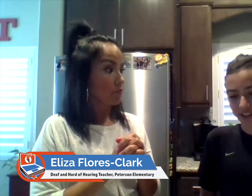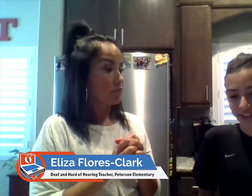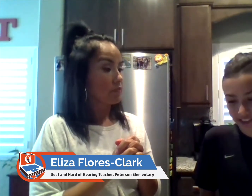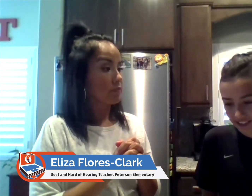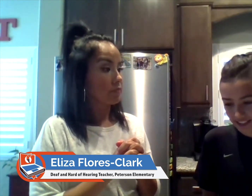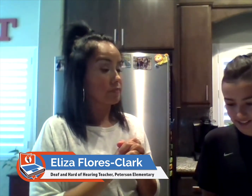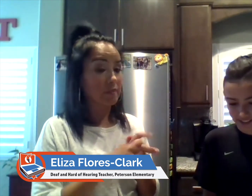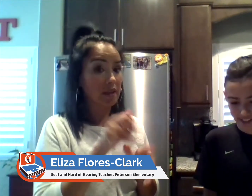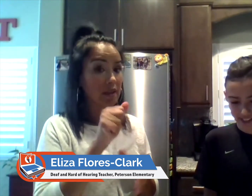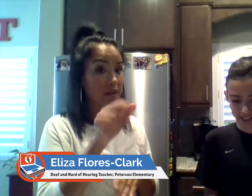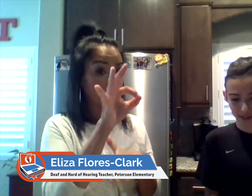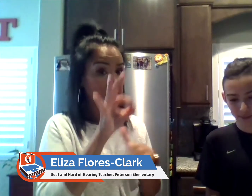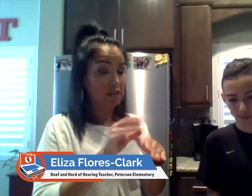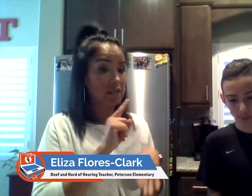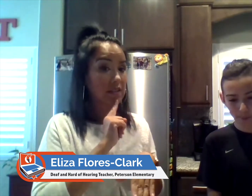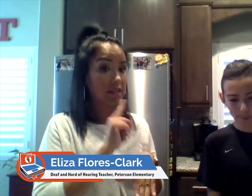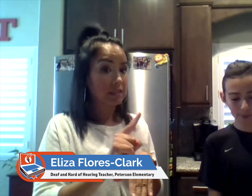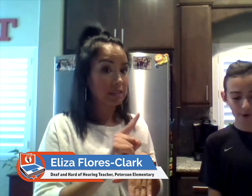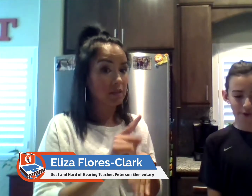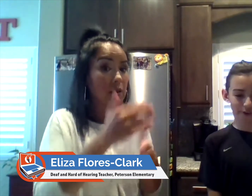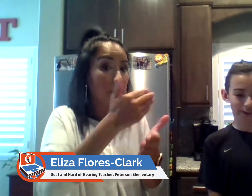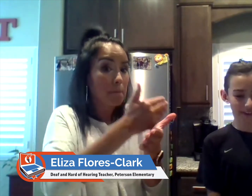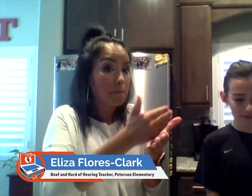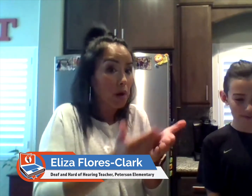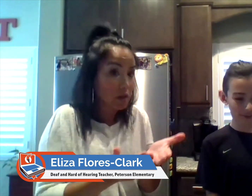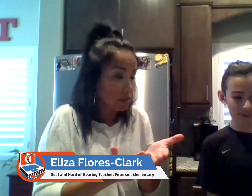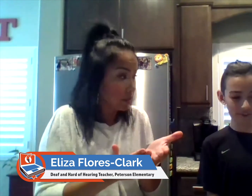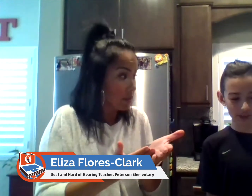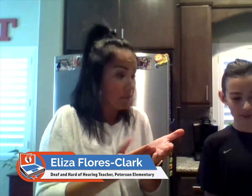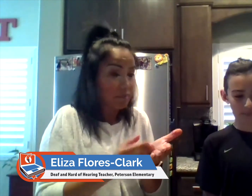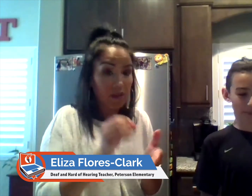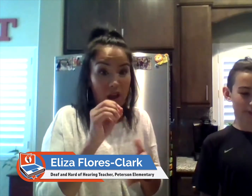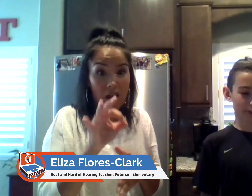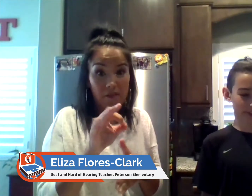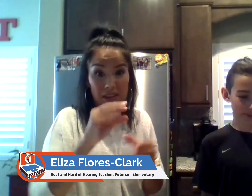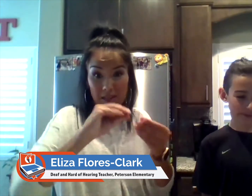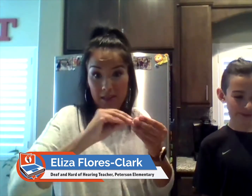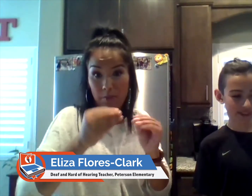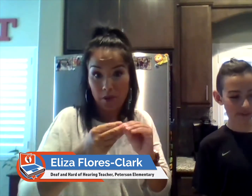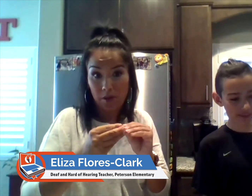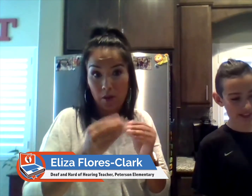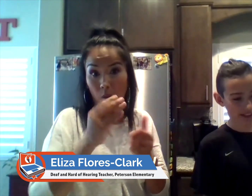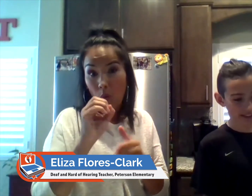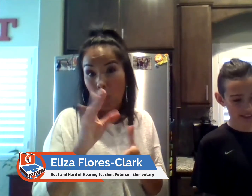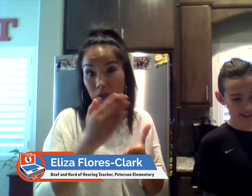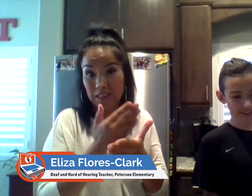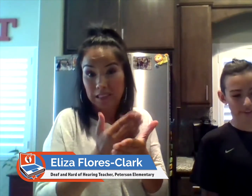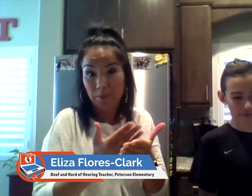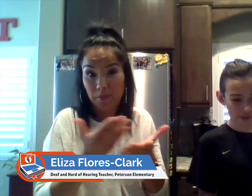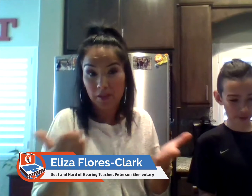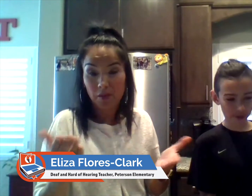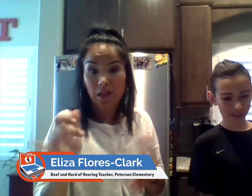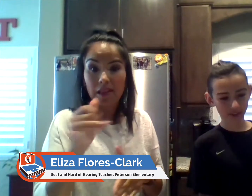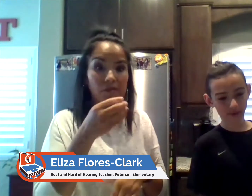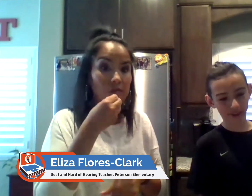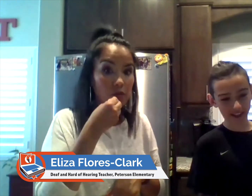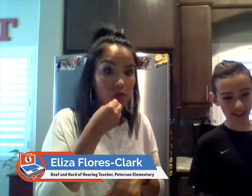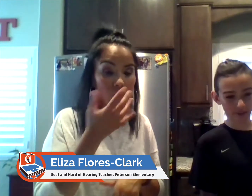fraction is a part of a number or something like food or a cake or a